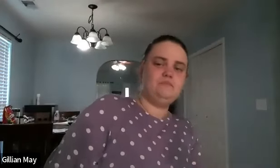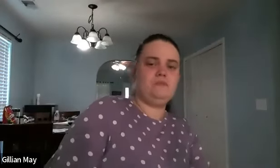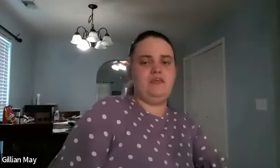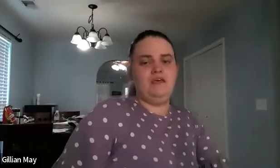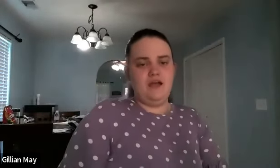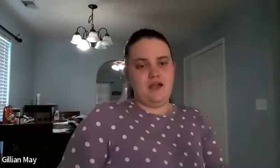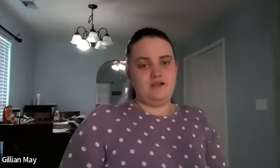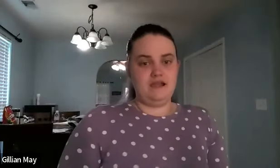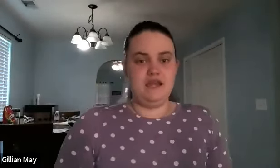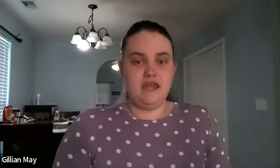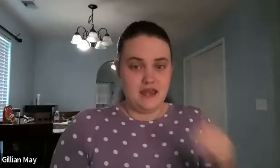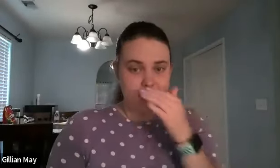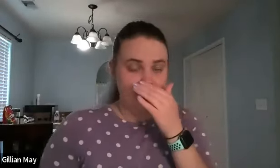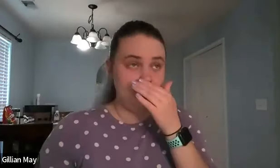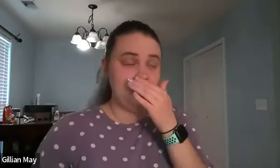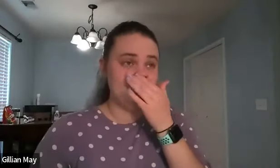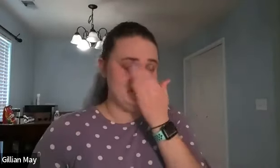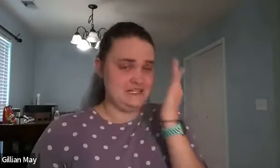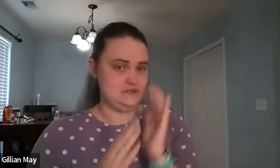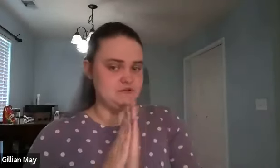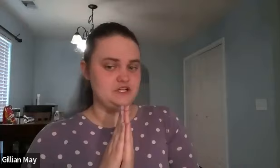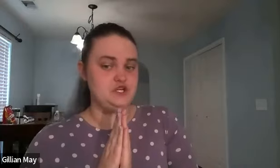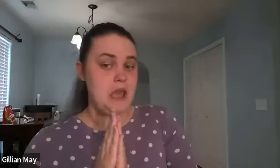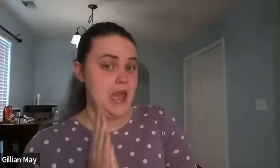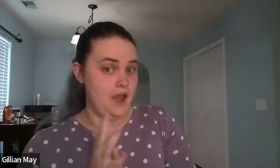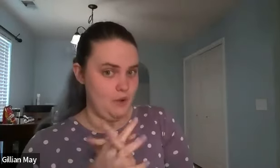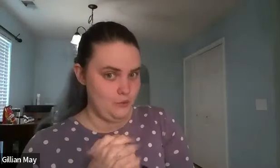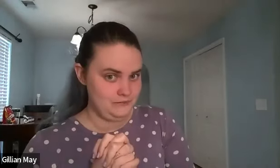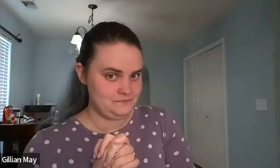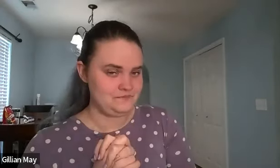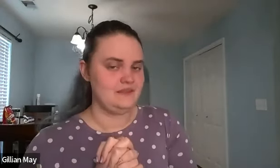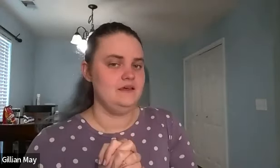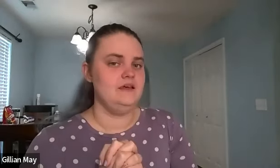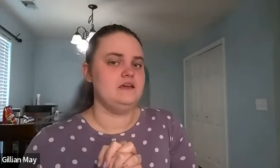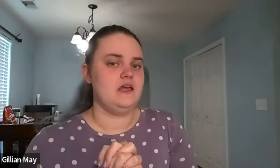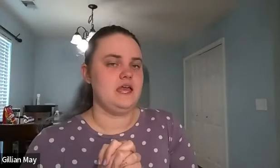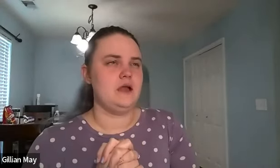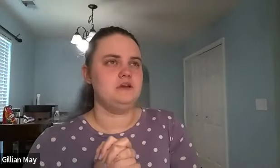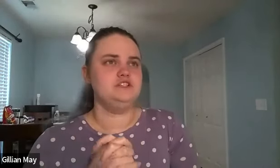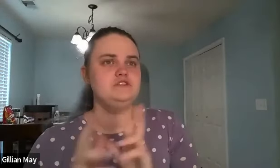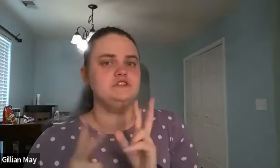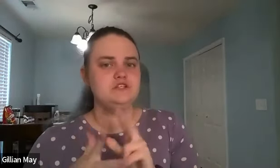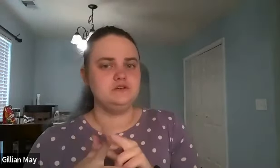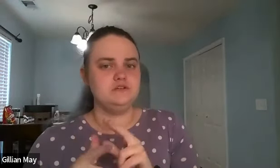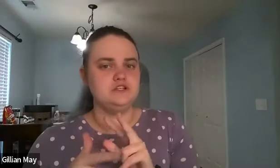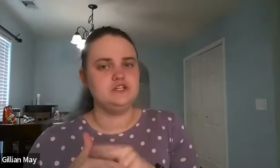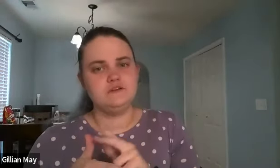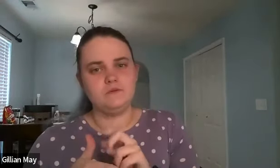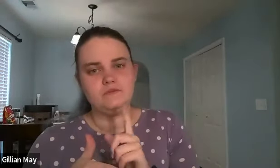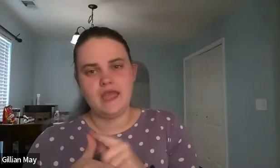all right, now what we're going to do is we're going to do how. And I'm going to do the two different